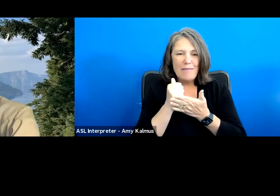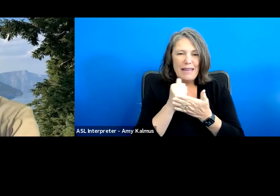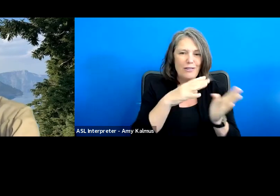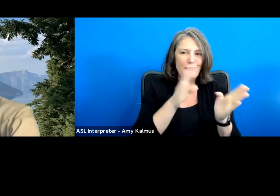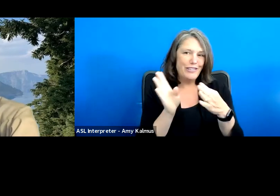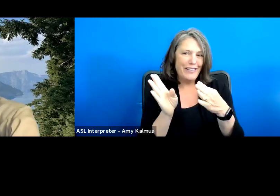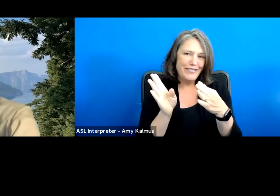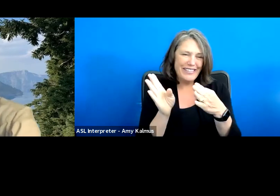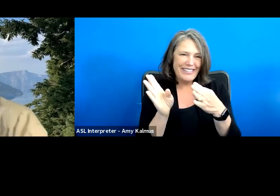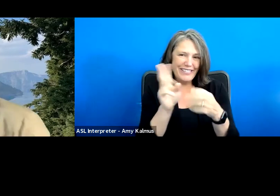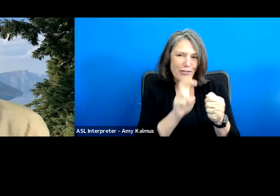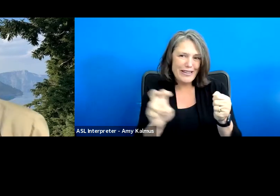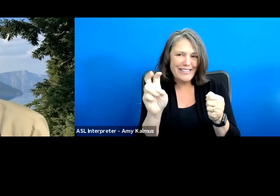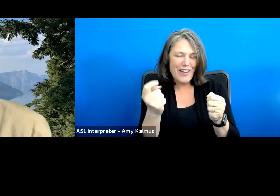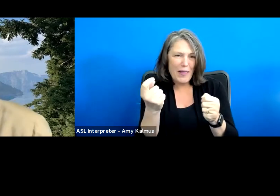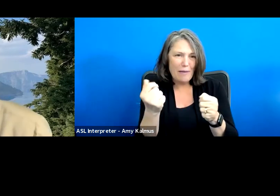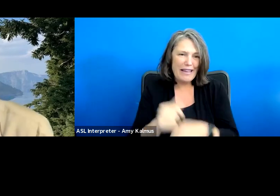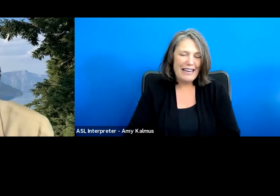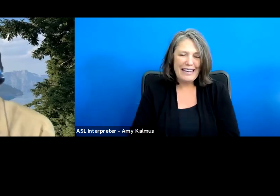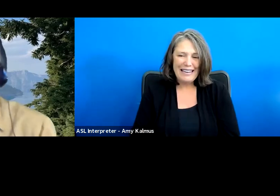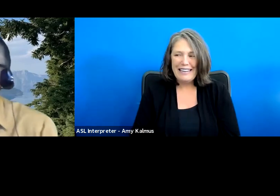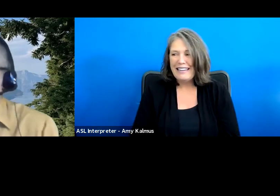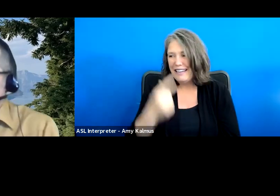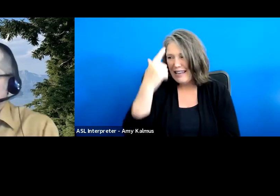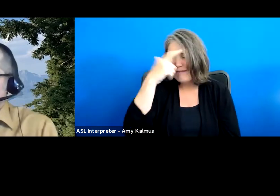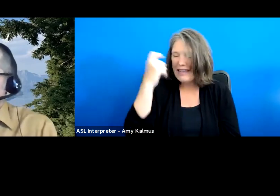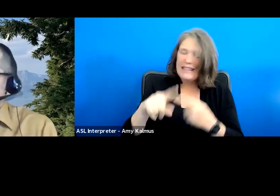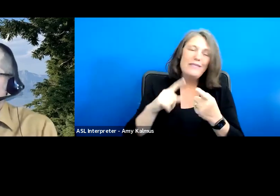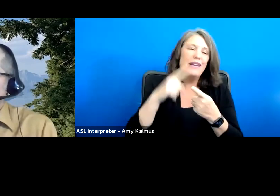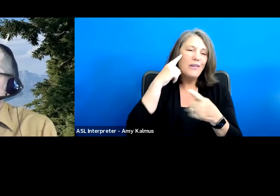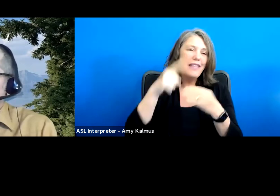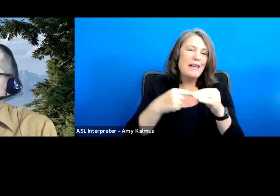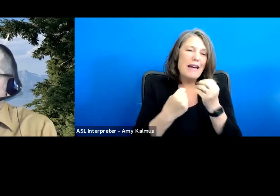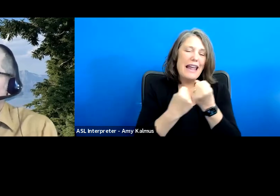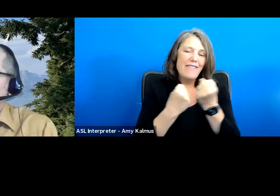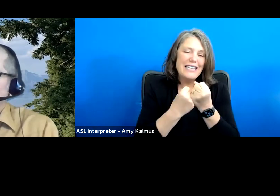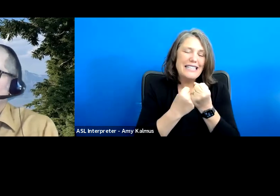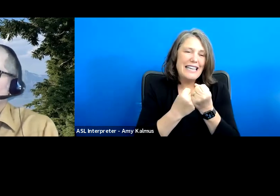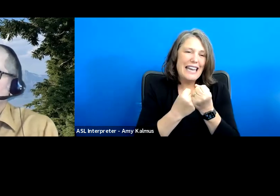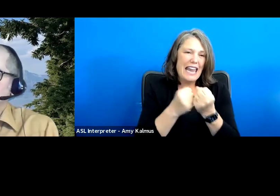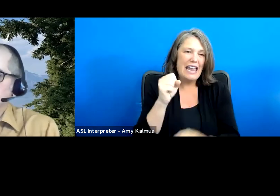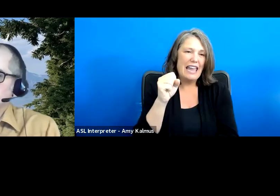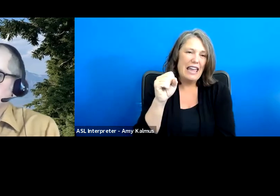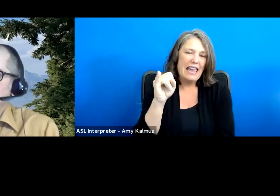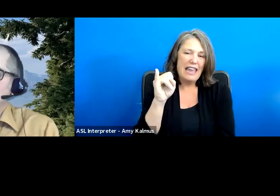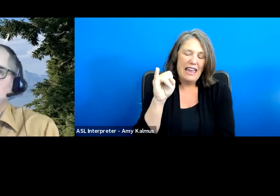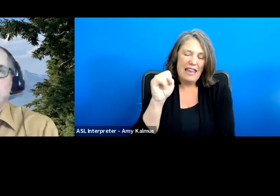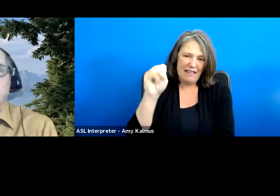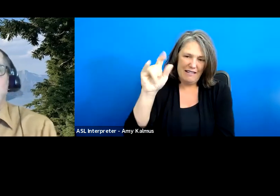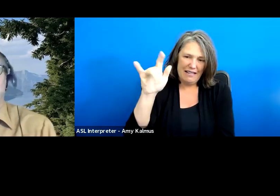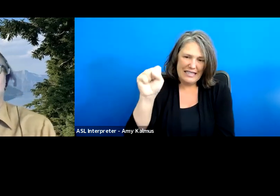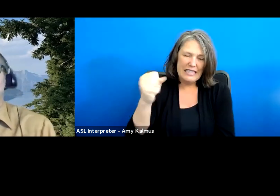or transition a little bit. Because when you think about advocacy, and the SILCs have a role in advocacy